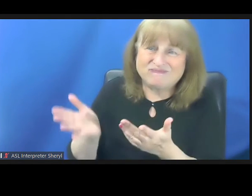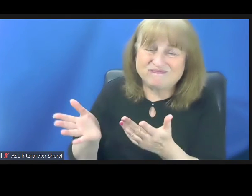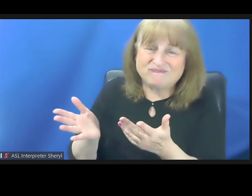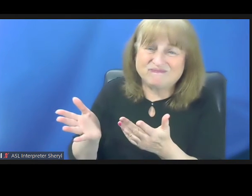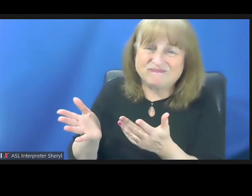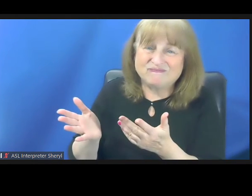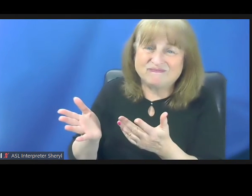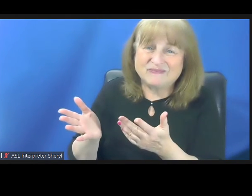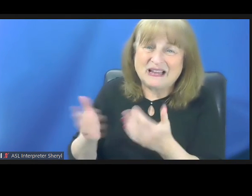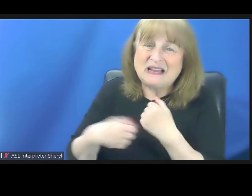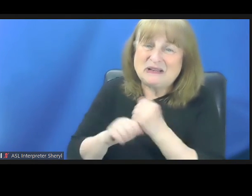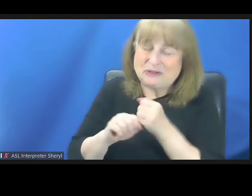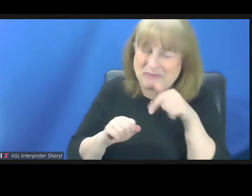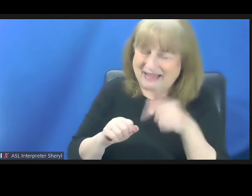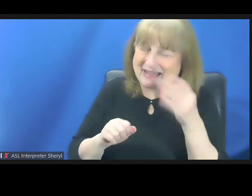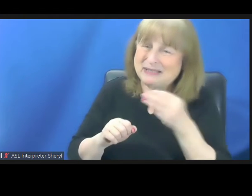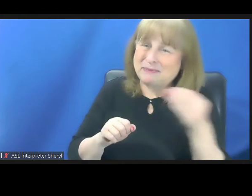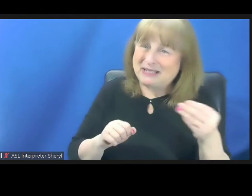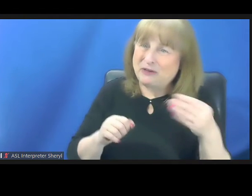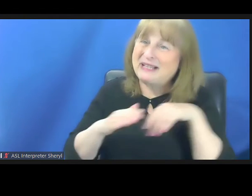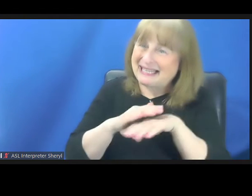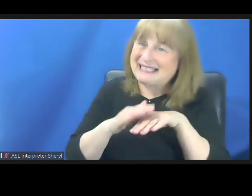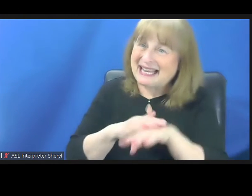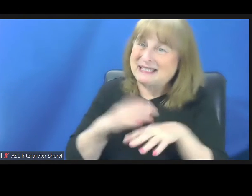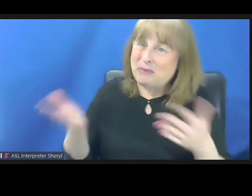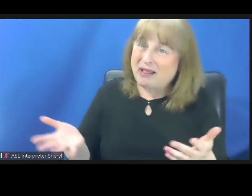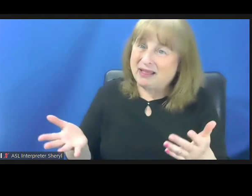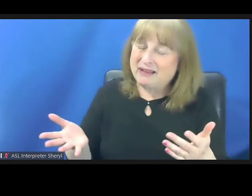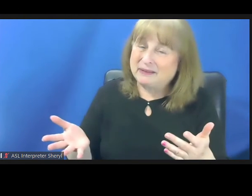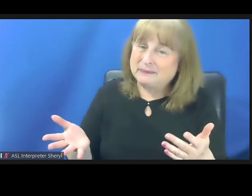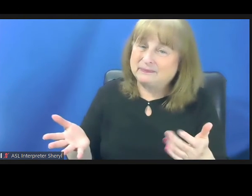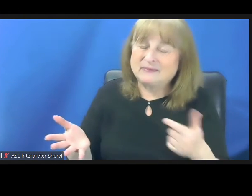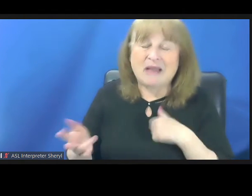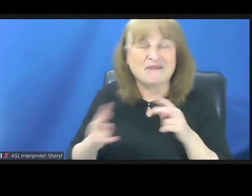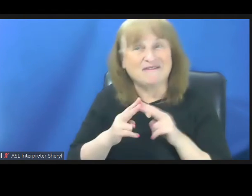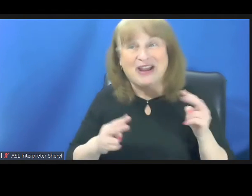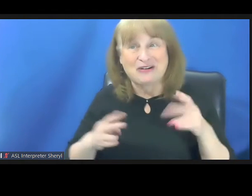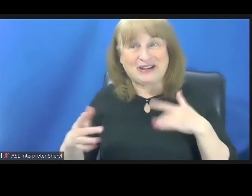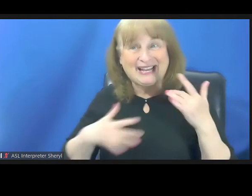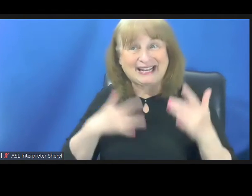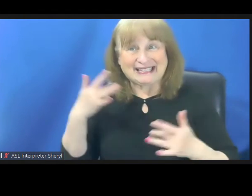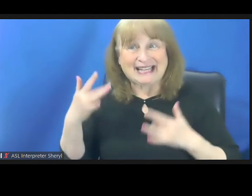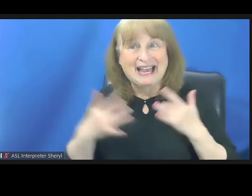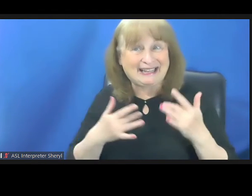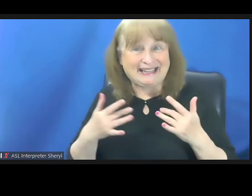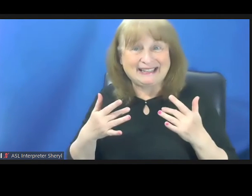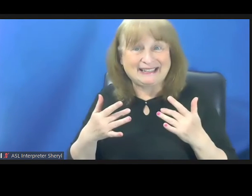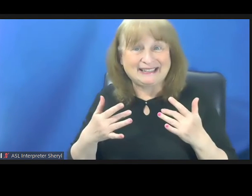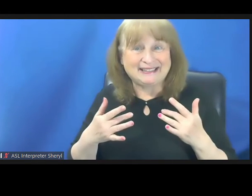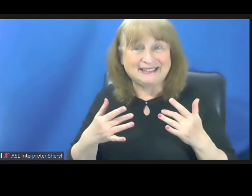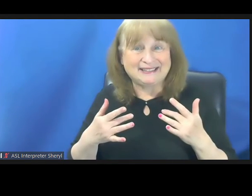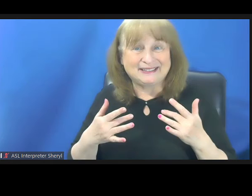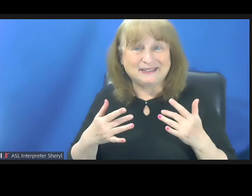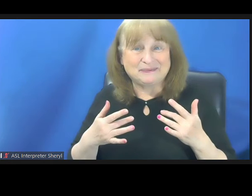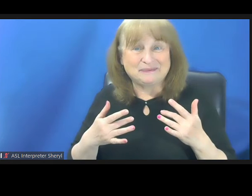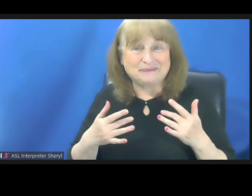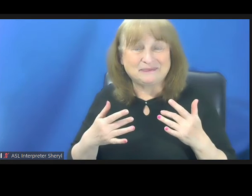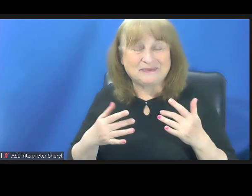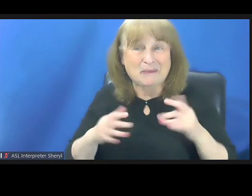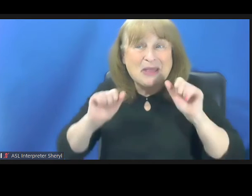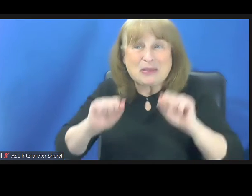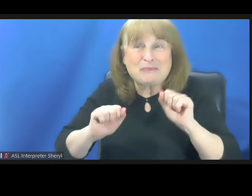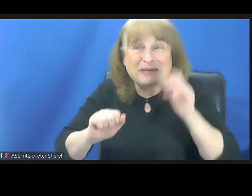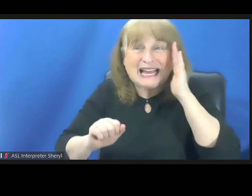to make this material accessible. So I'm very excited about the